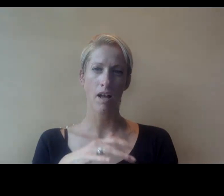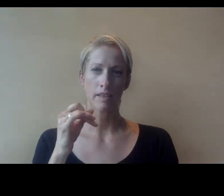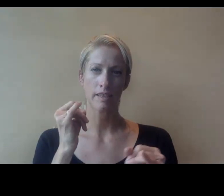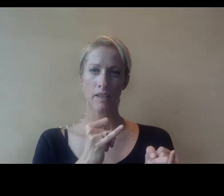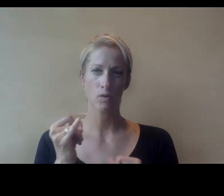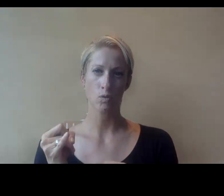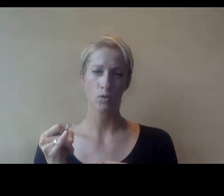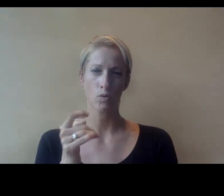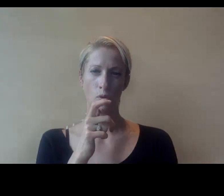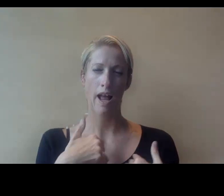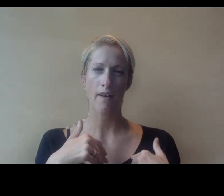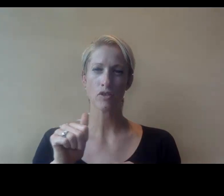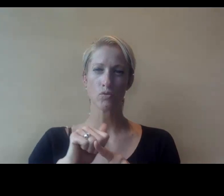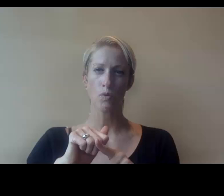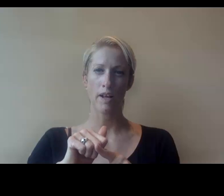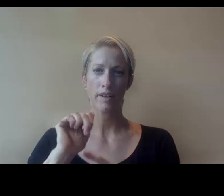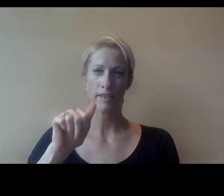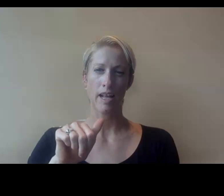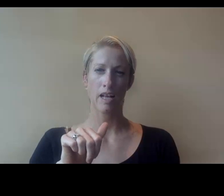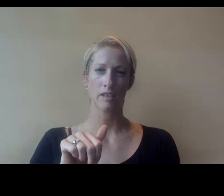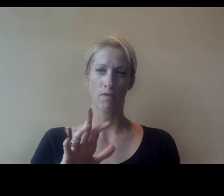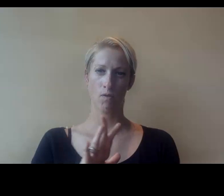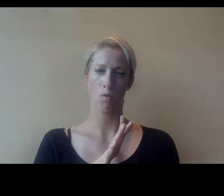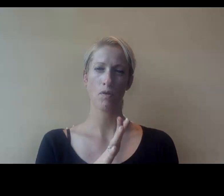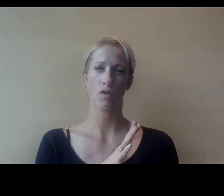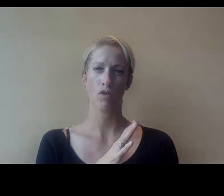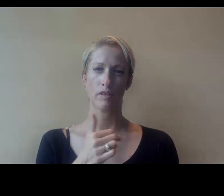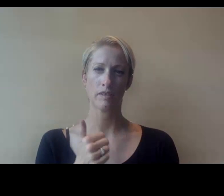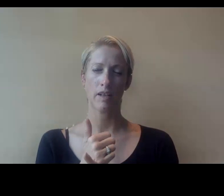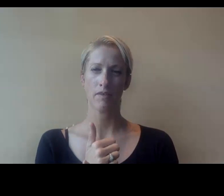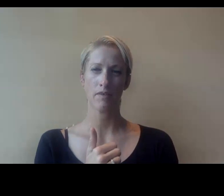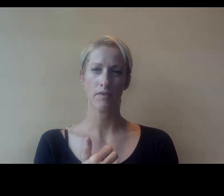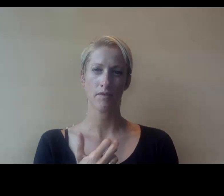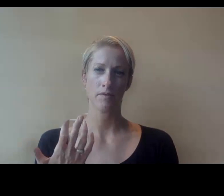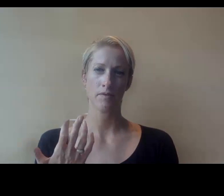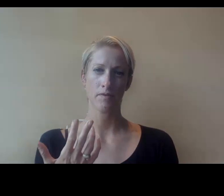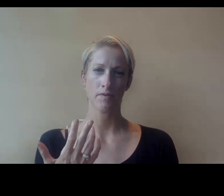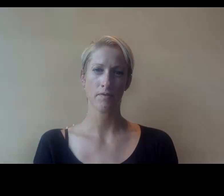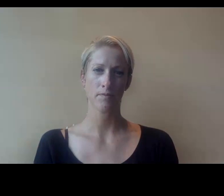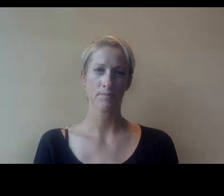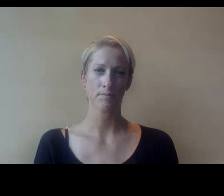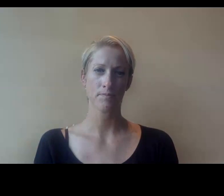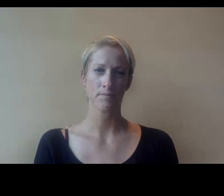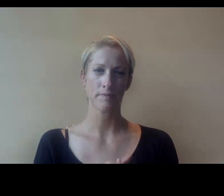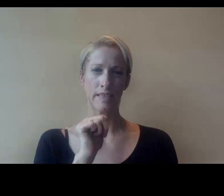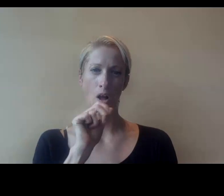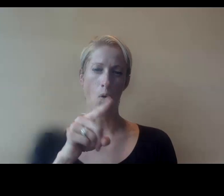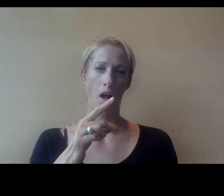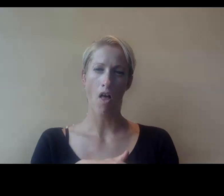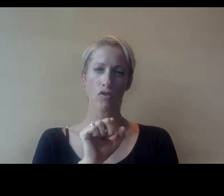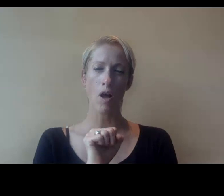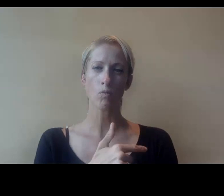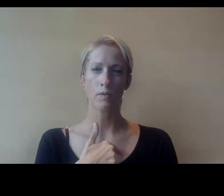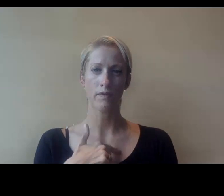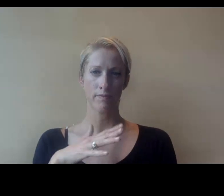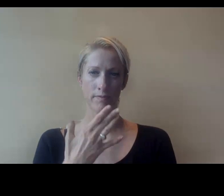they can have a training that's more formal than just on the job, but now they have industry validated and